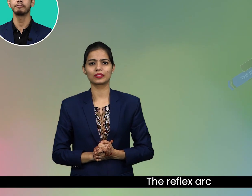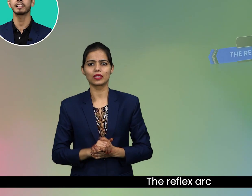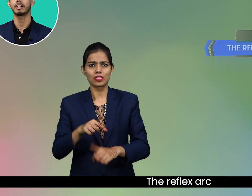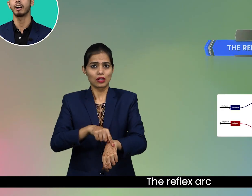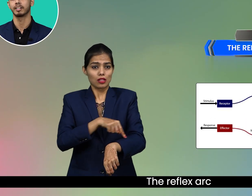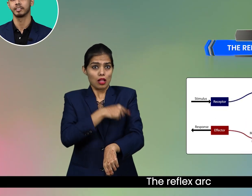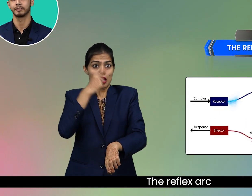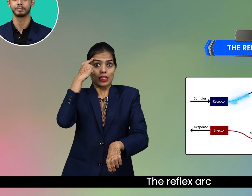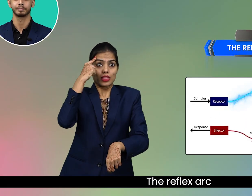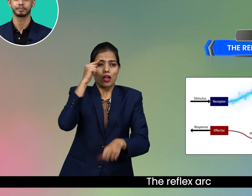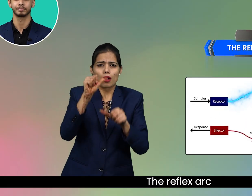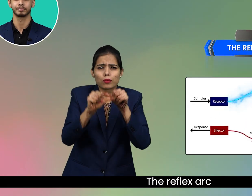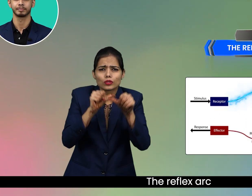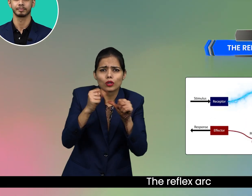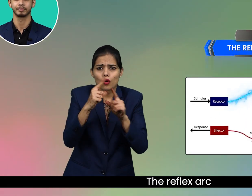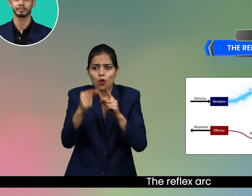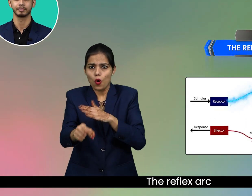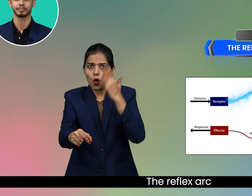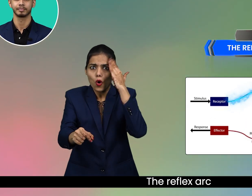The reflex arc.